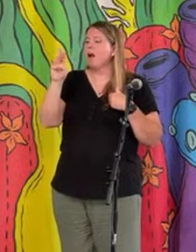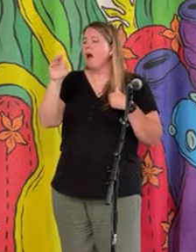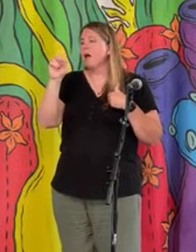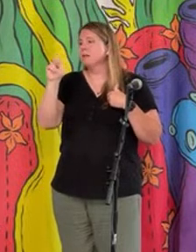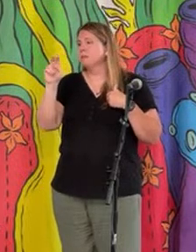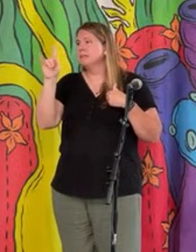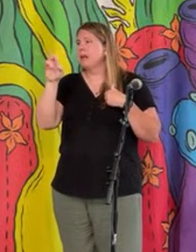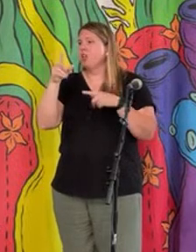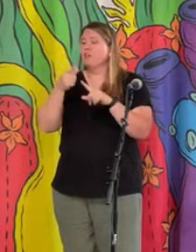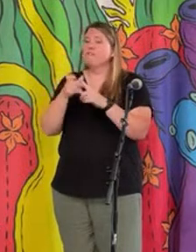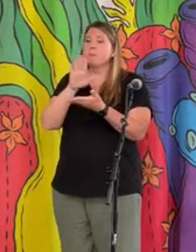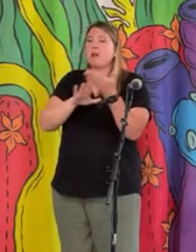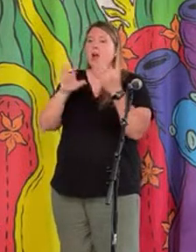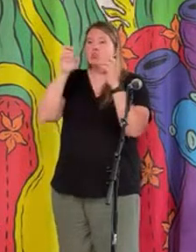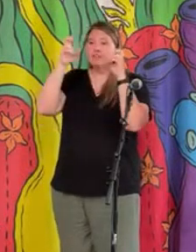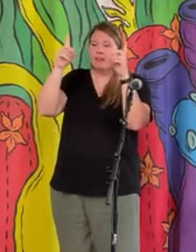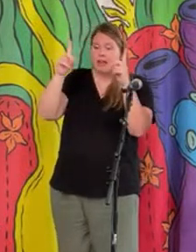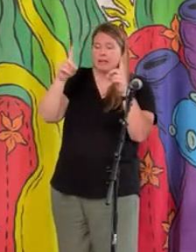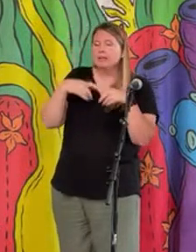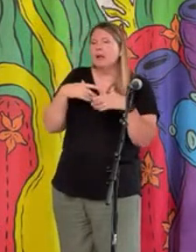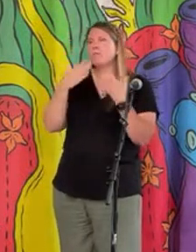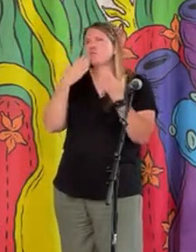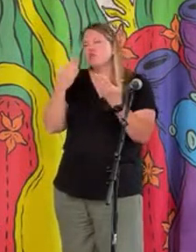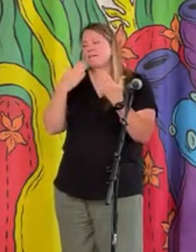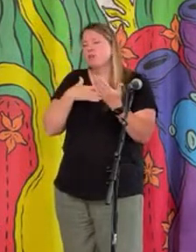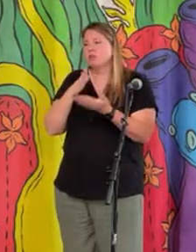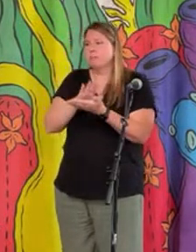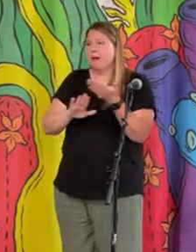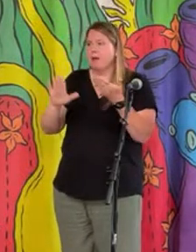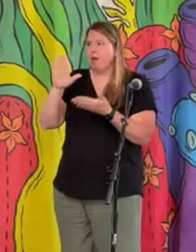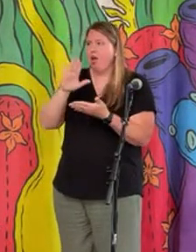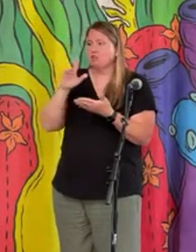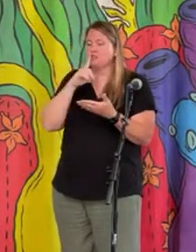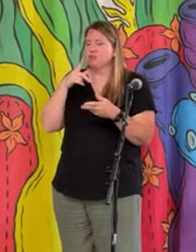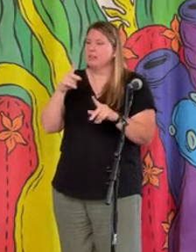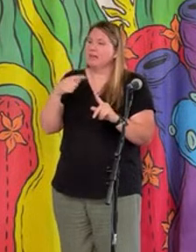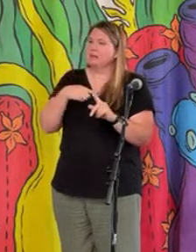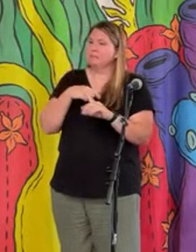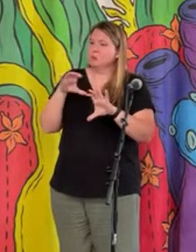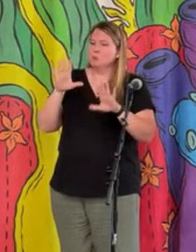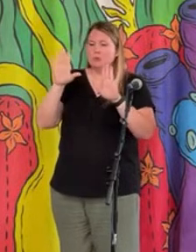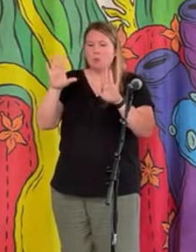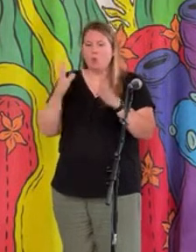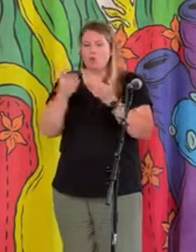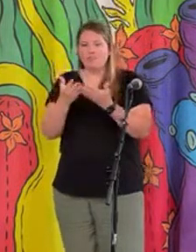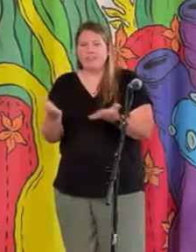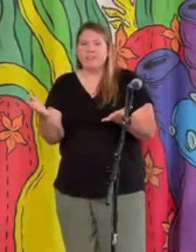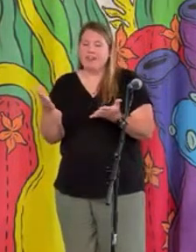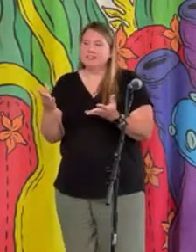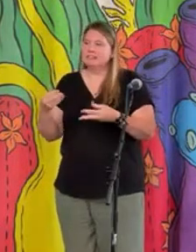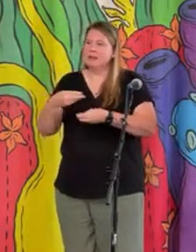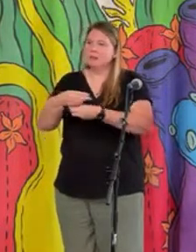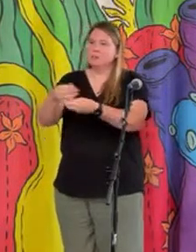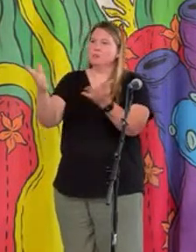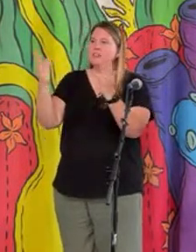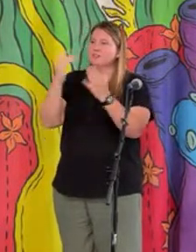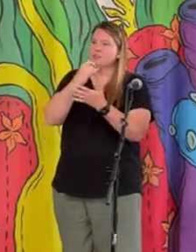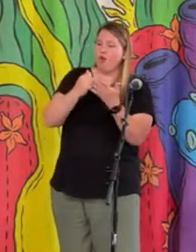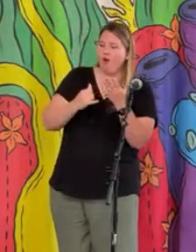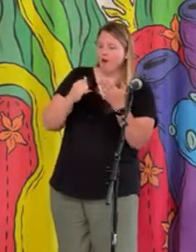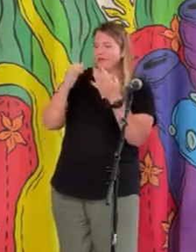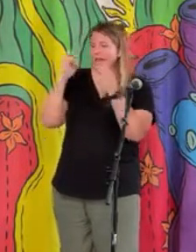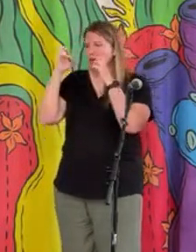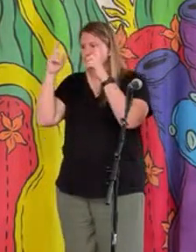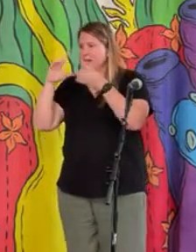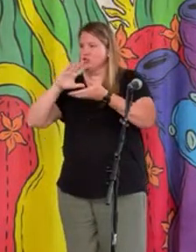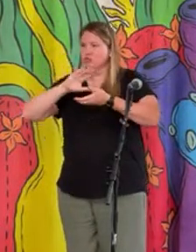Education. I am also grateful to my college for letting me do these wonderful things that bring the arts and education together with you